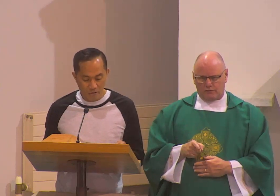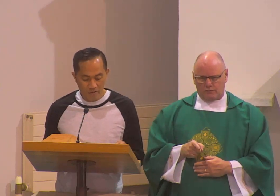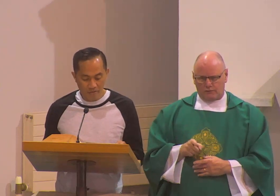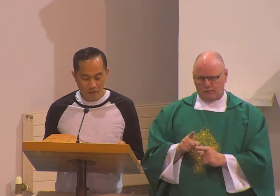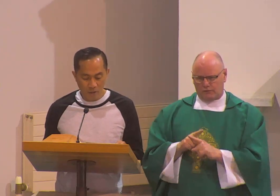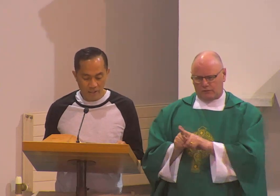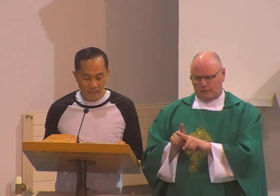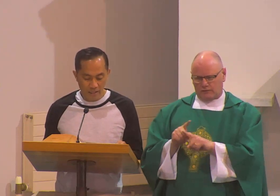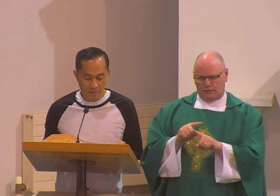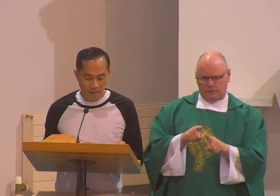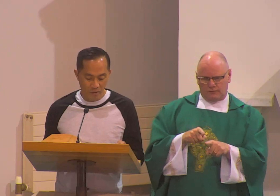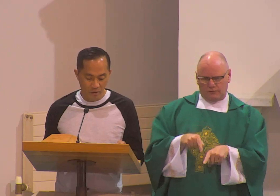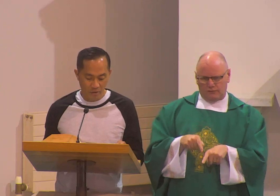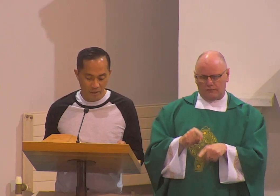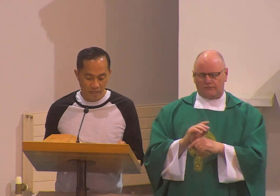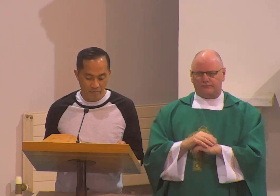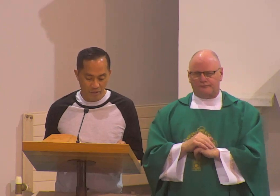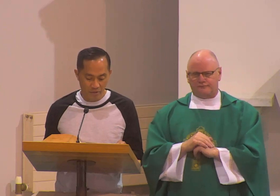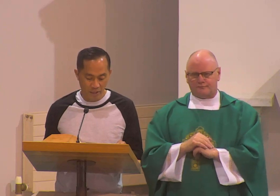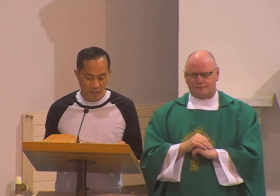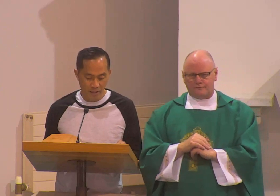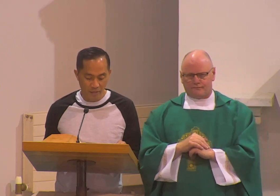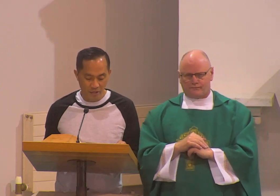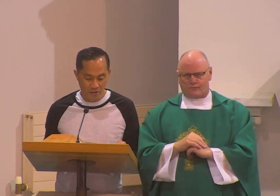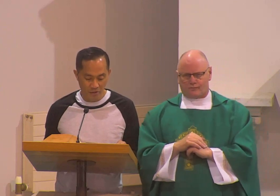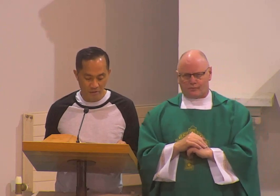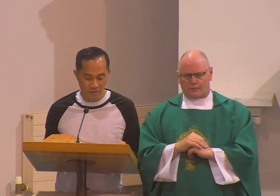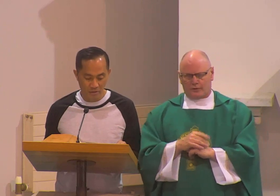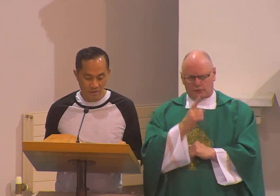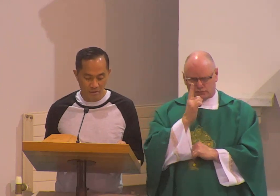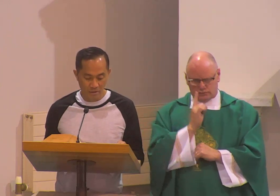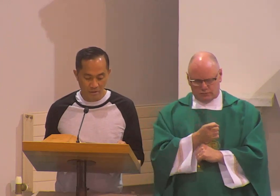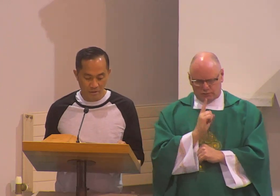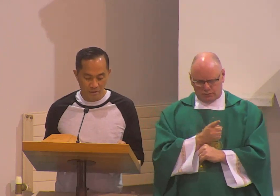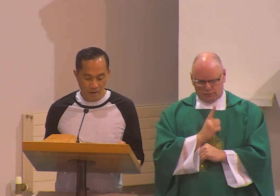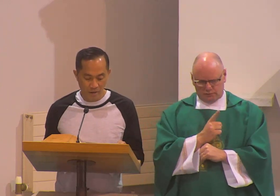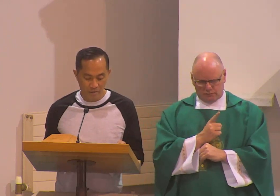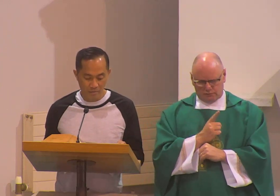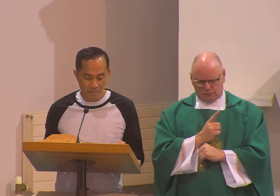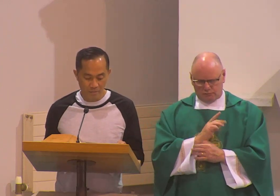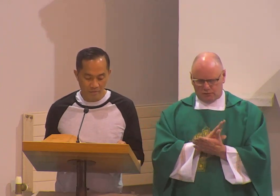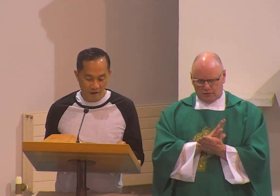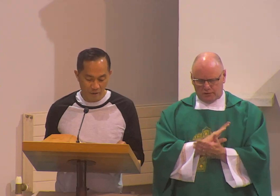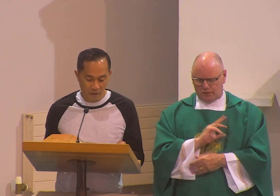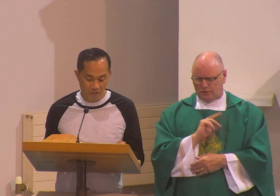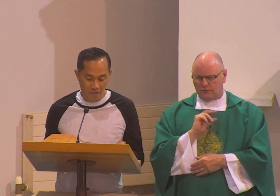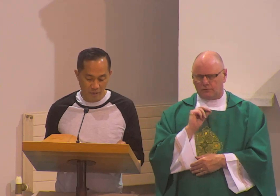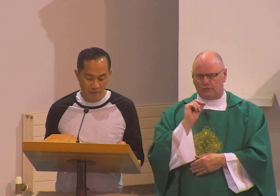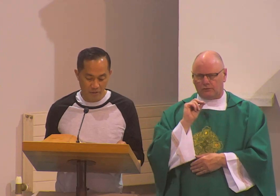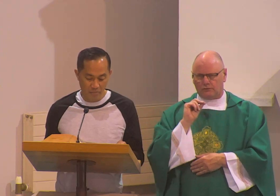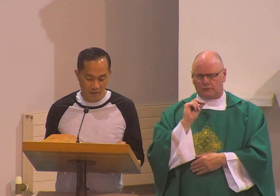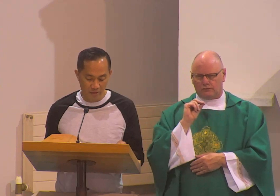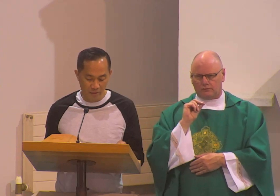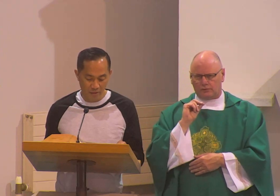For if there was any splendor in administering condemnation, there must be very much